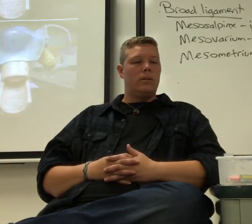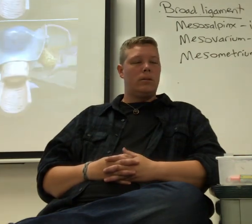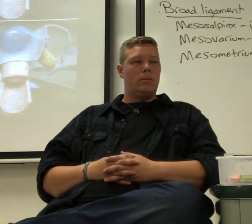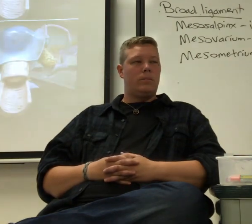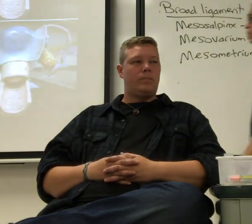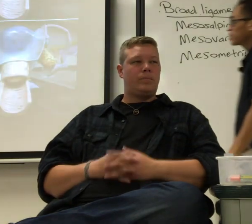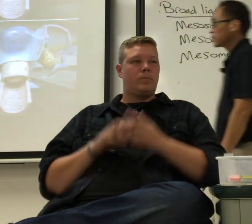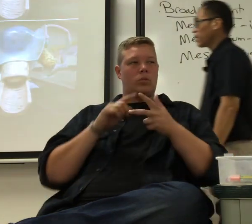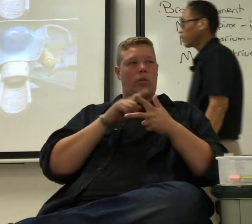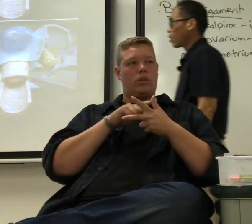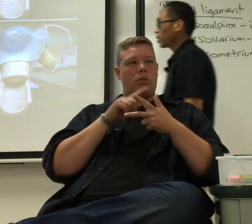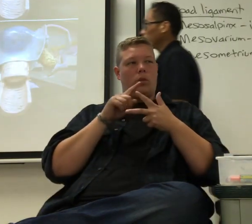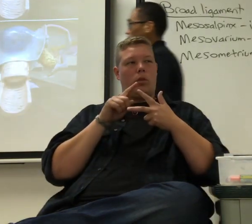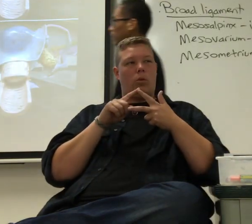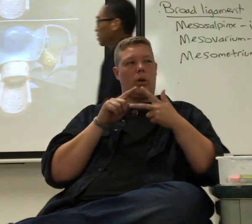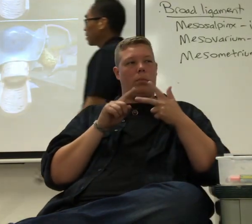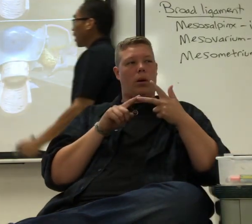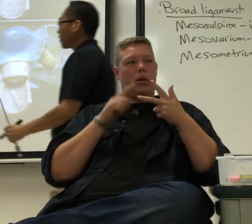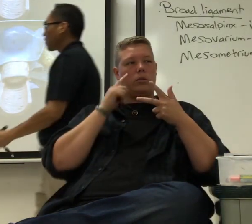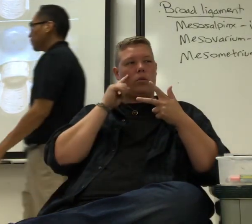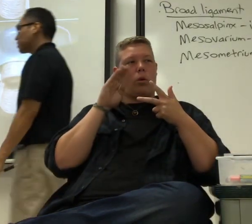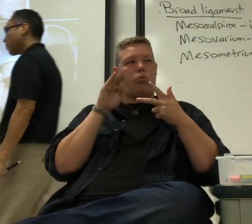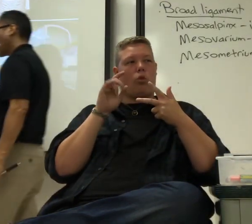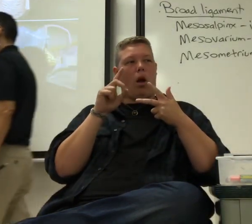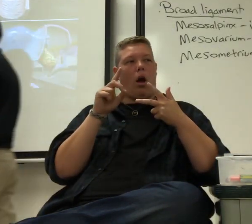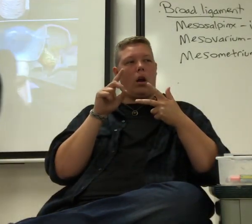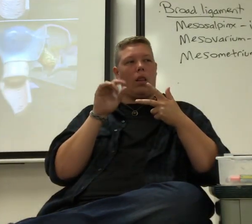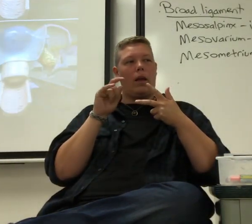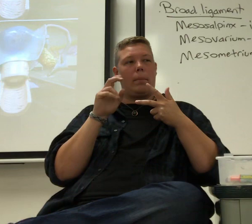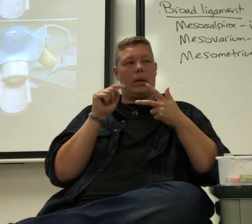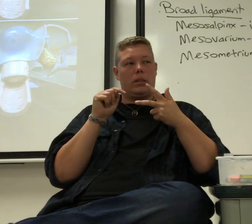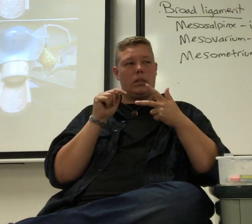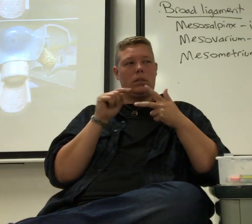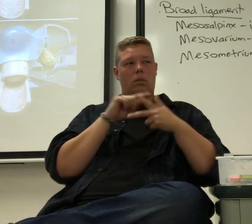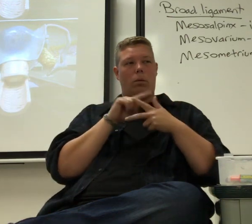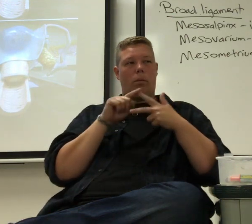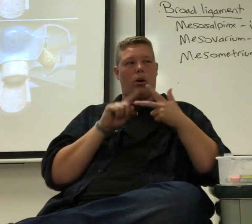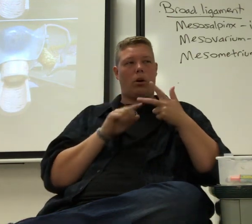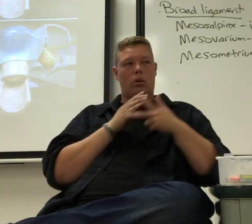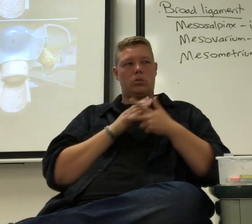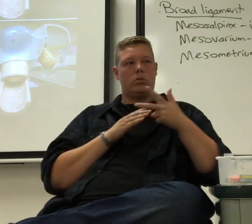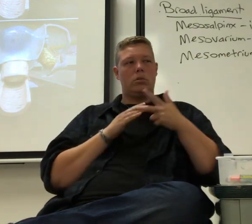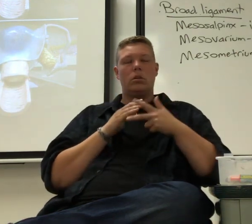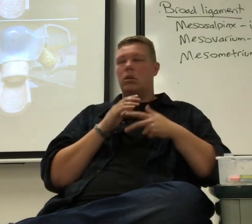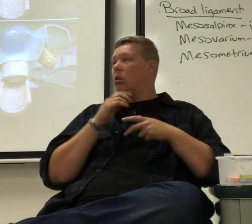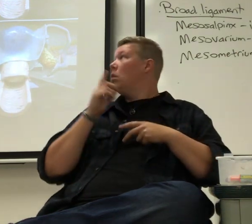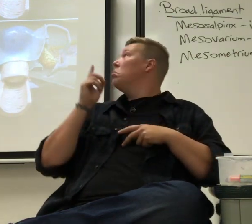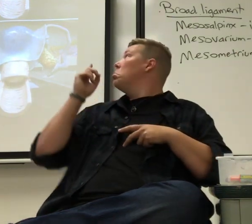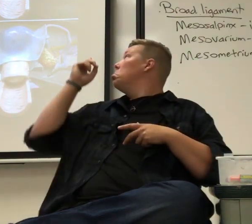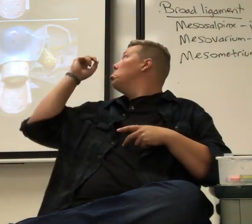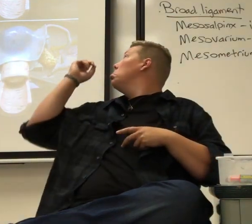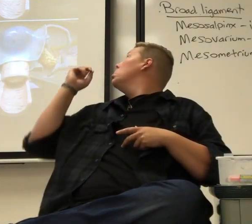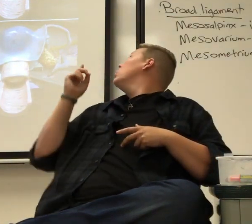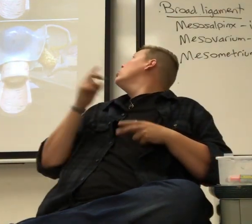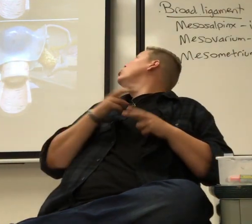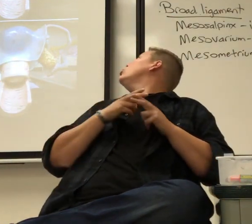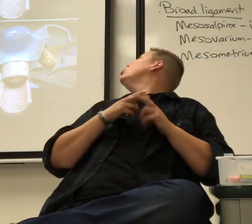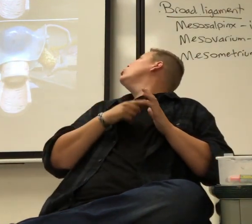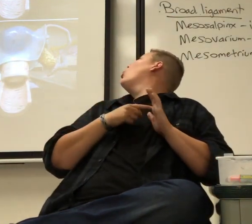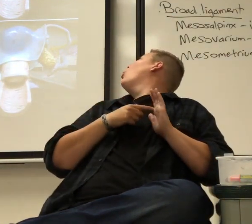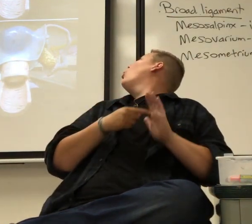So those are the three parts of the broad ligament. I thought that this model shows all three the best, and I label it